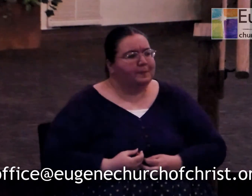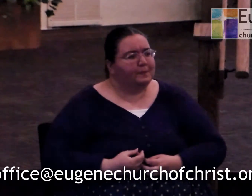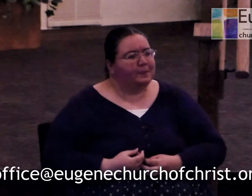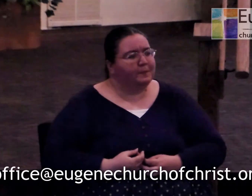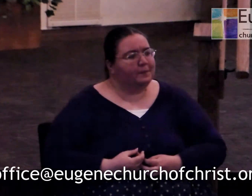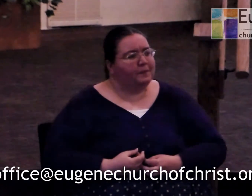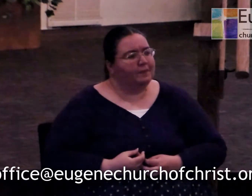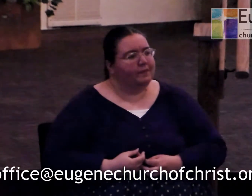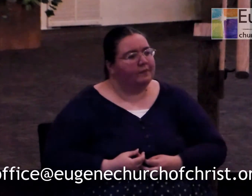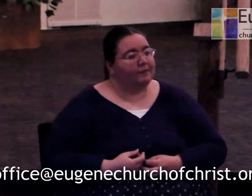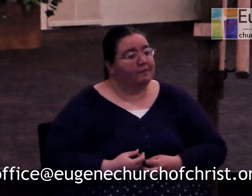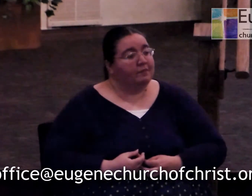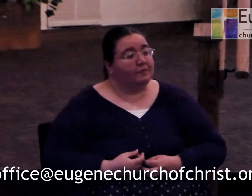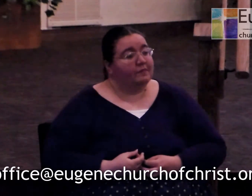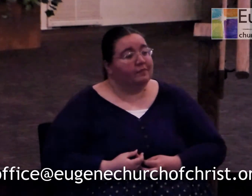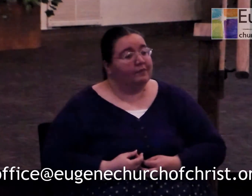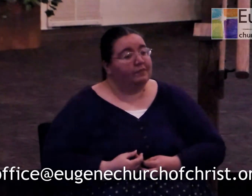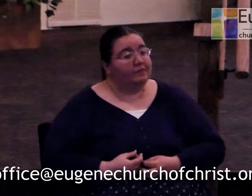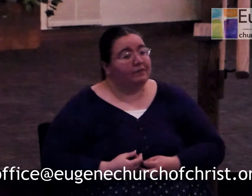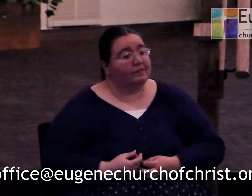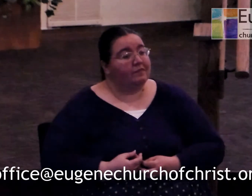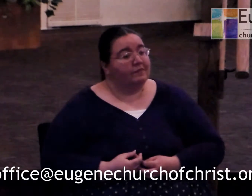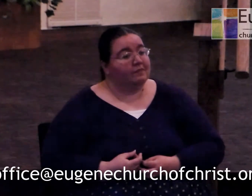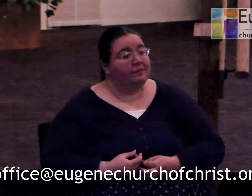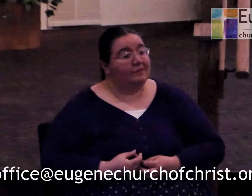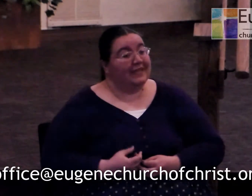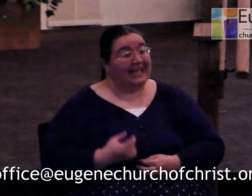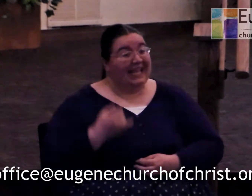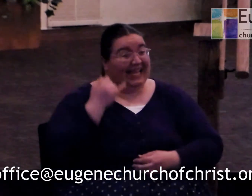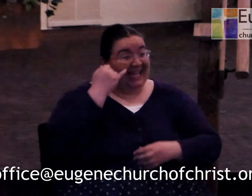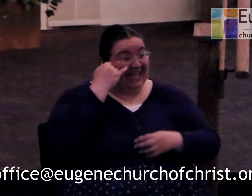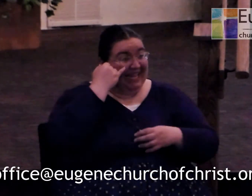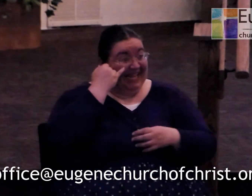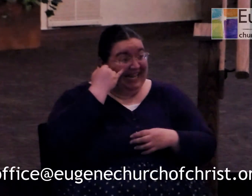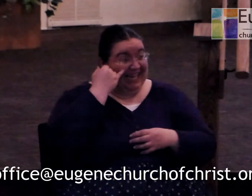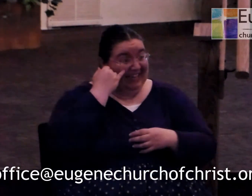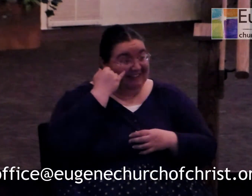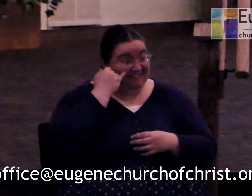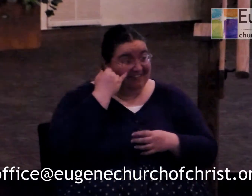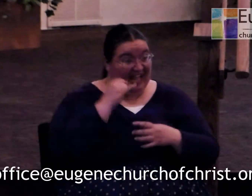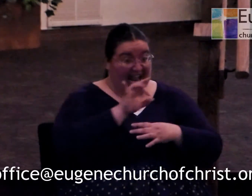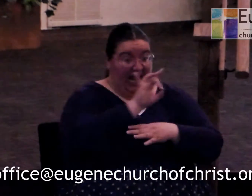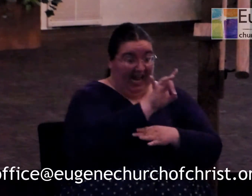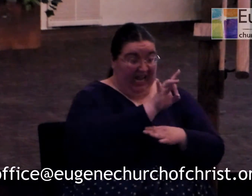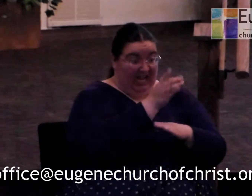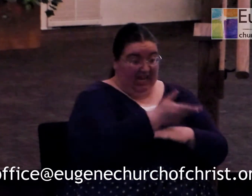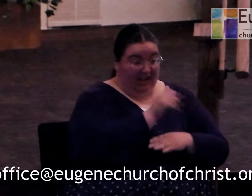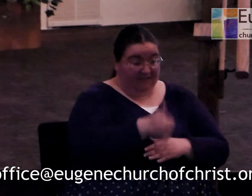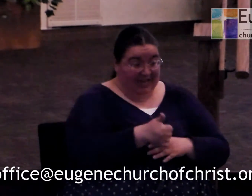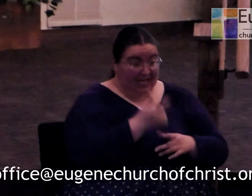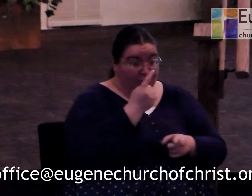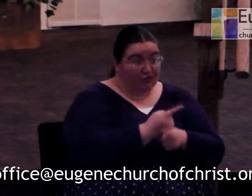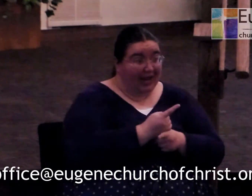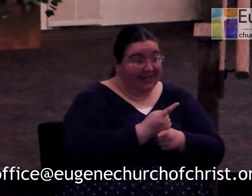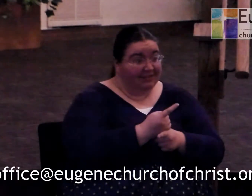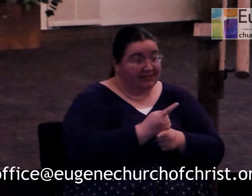And that's if Rayner is wrong by half. If he's right, the second row's coming too. But think about that for a